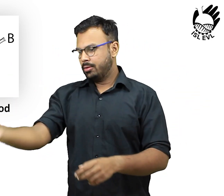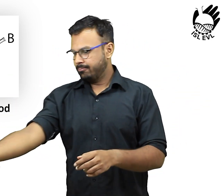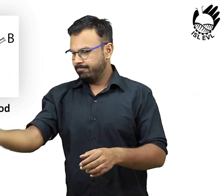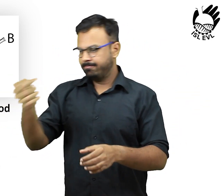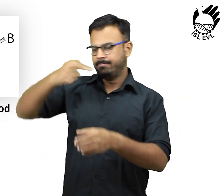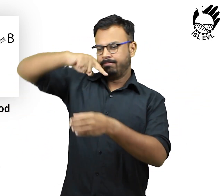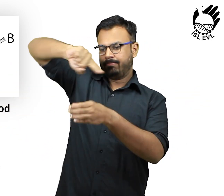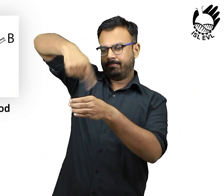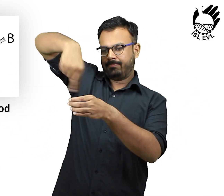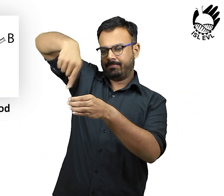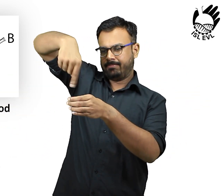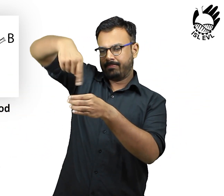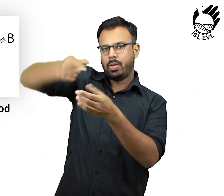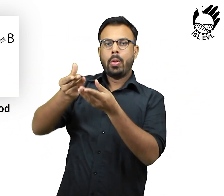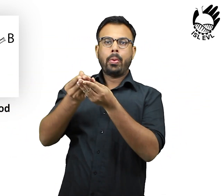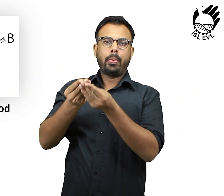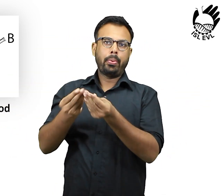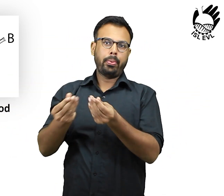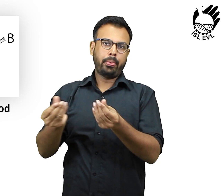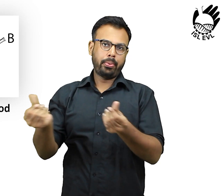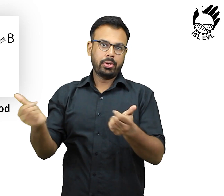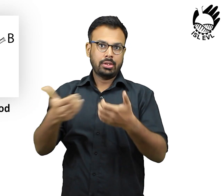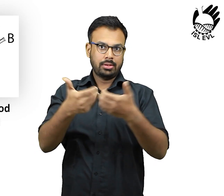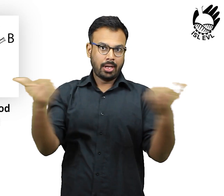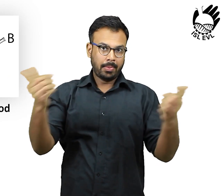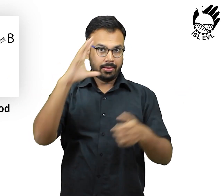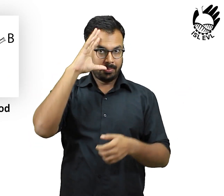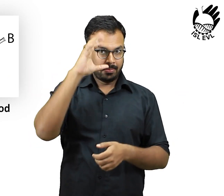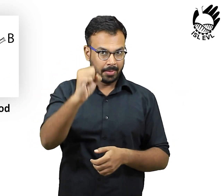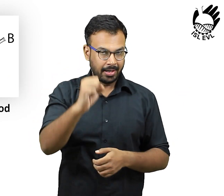to the one that we used to stir solution A.